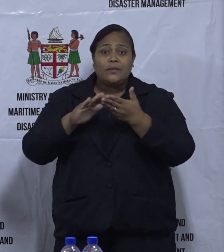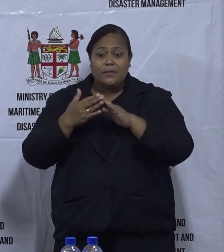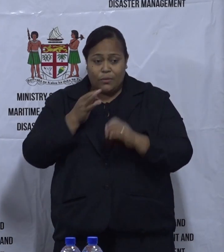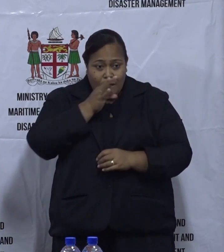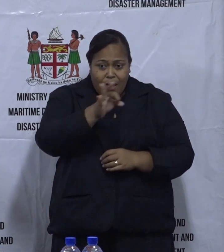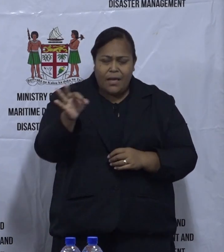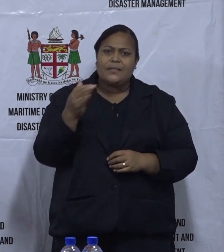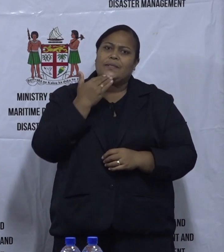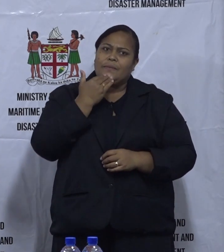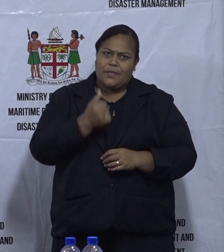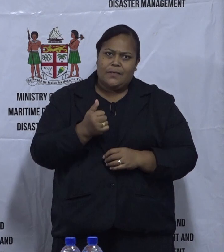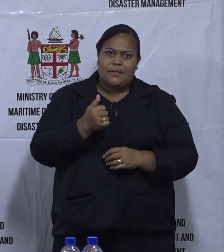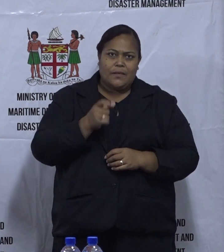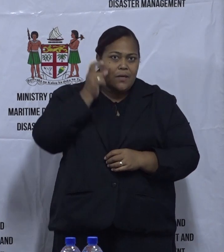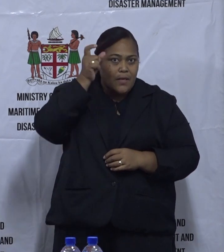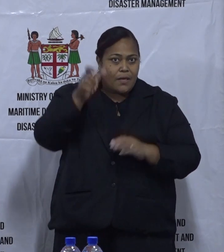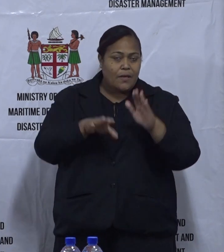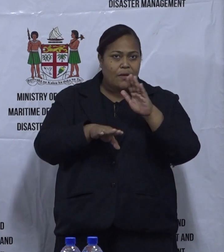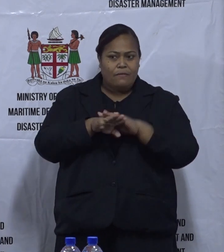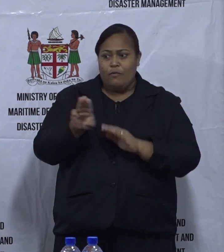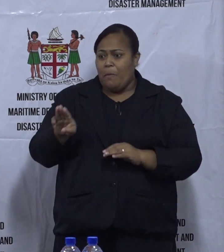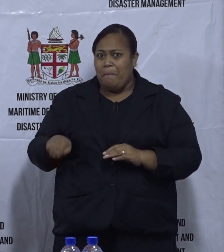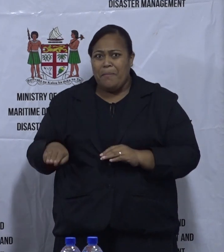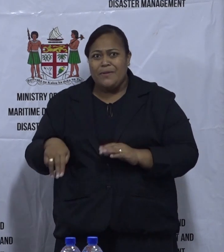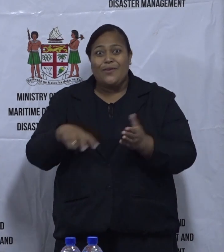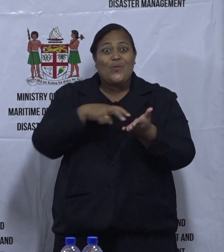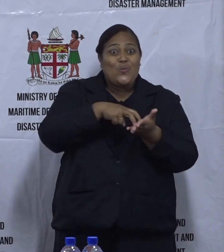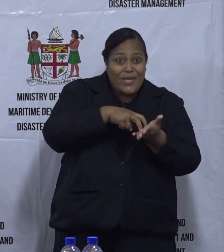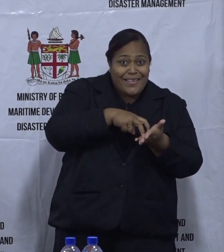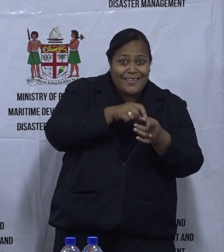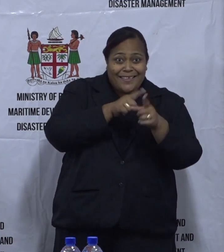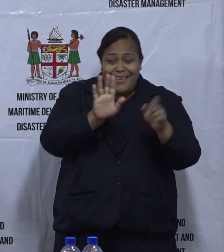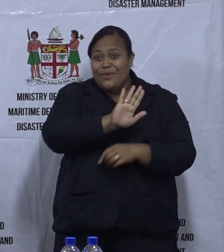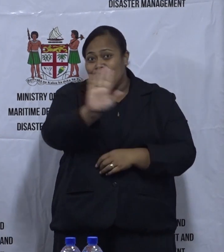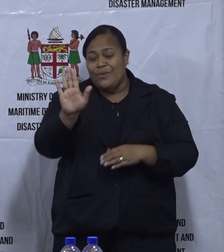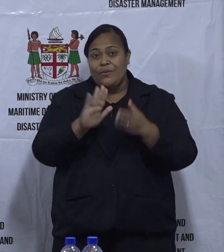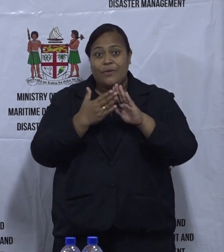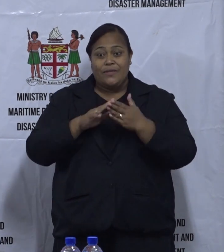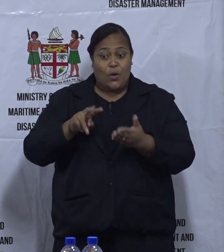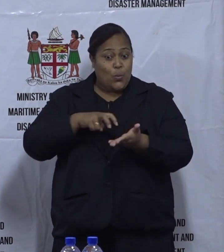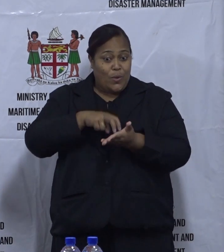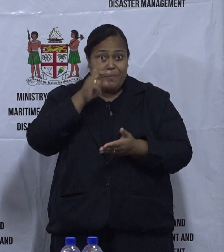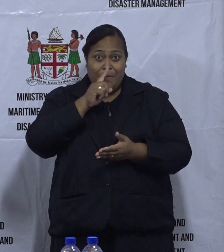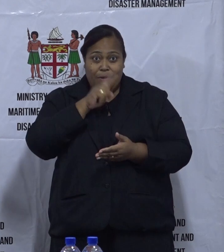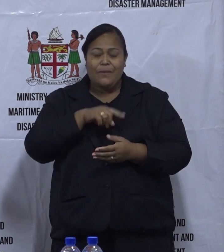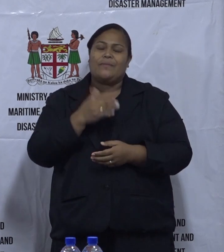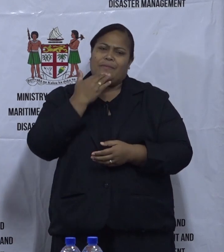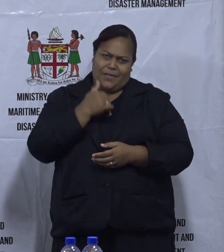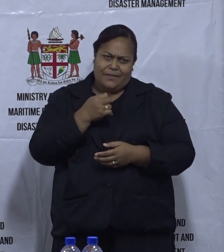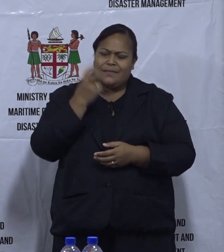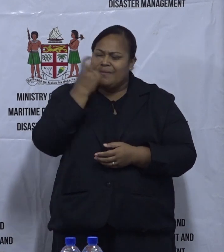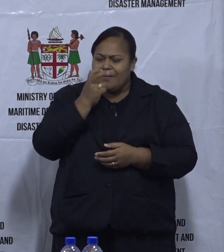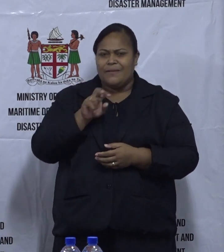to be on the lookout for members of vulnerable groups in your respective communities. And finally, keep